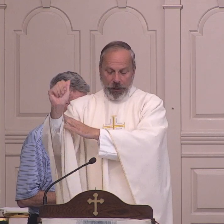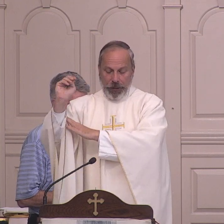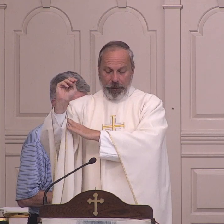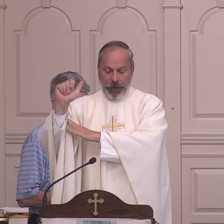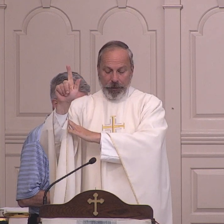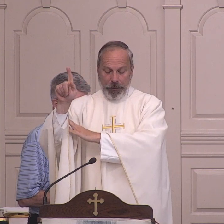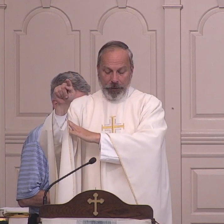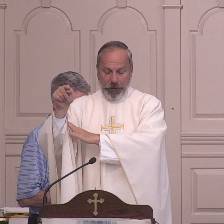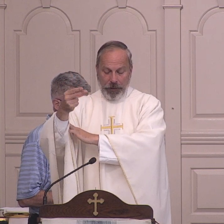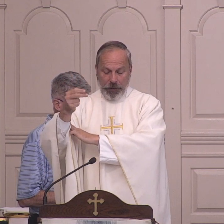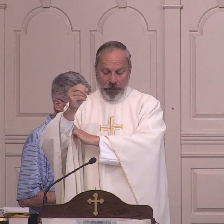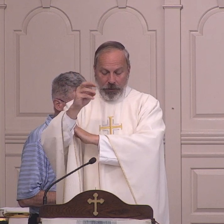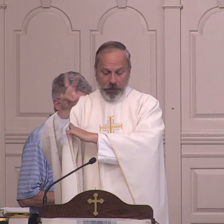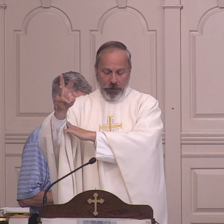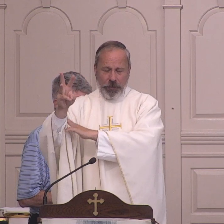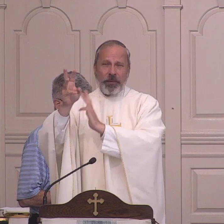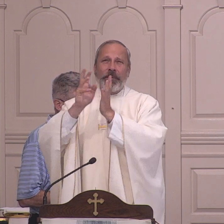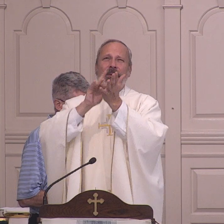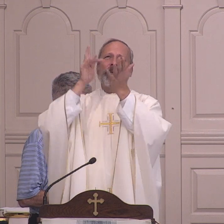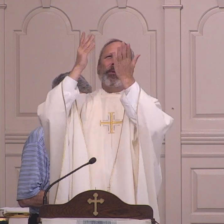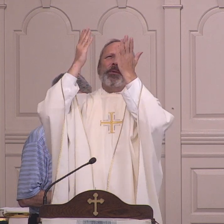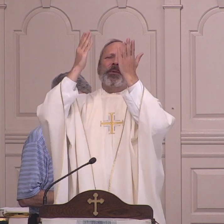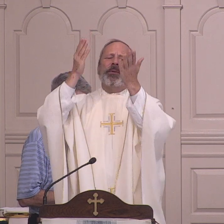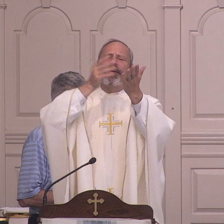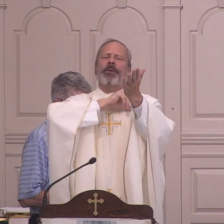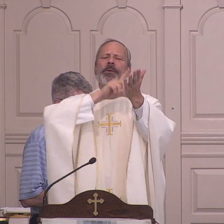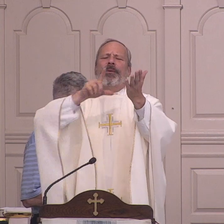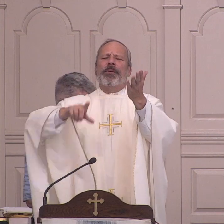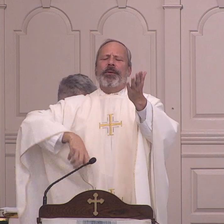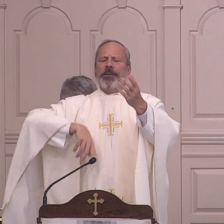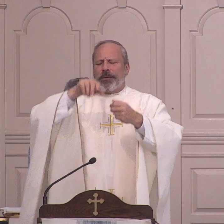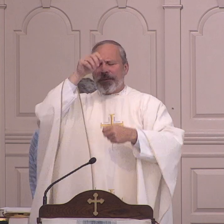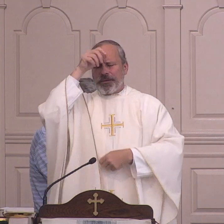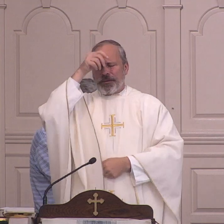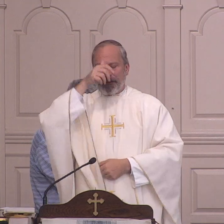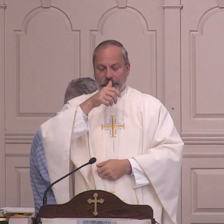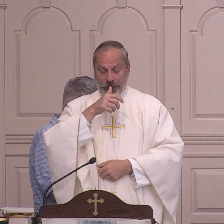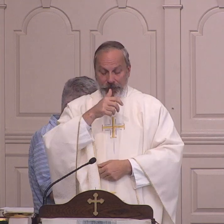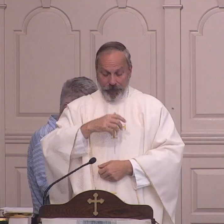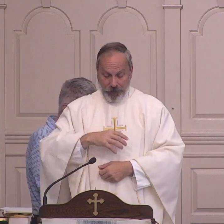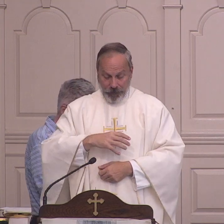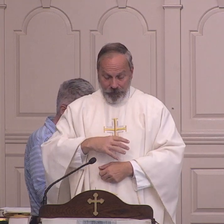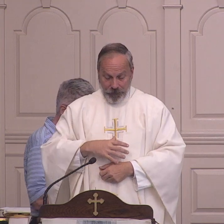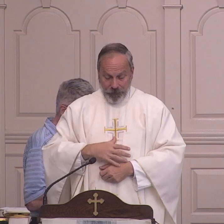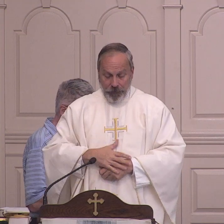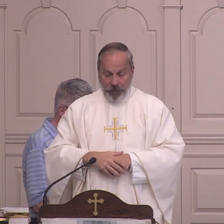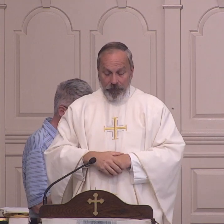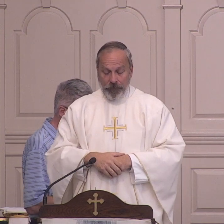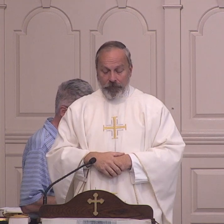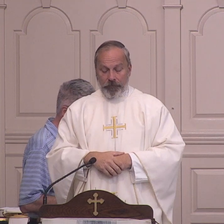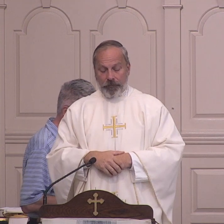A reading from the Holy Gospel according to Matthew. Glory to you, O Lord.